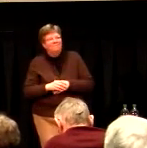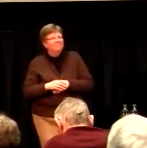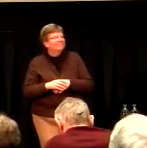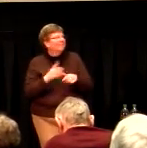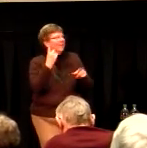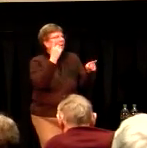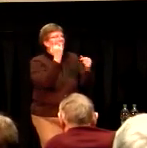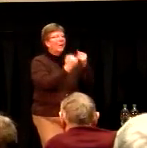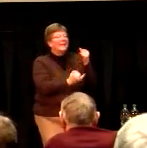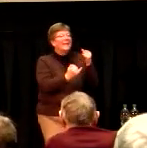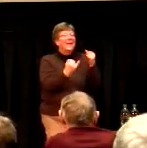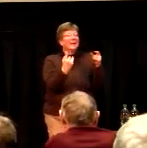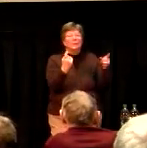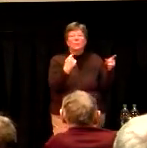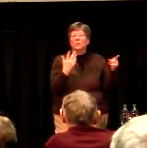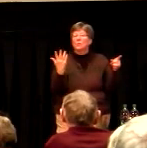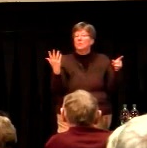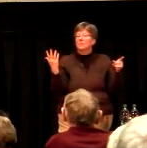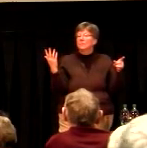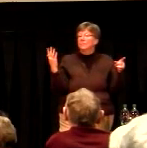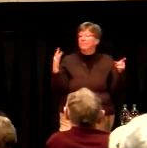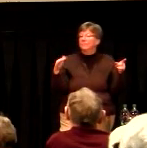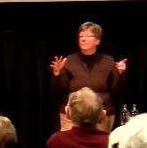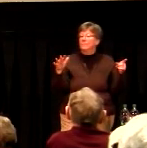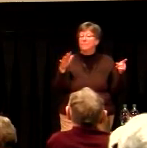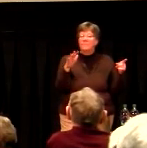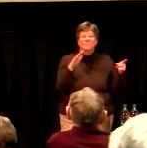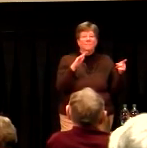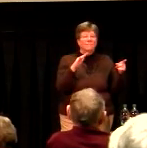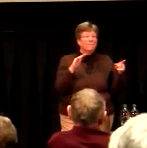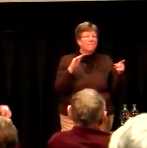One last question. Is there one last question?